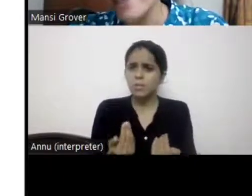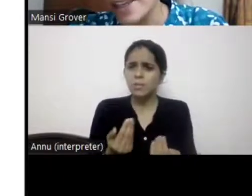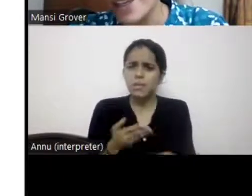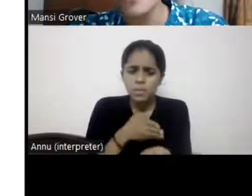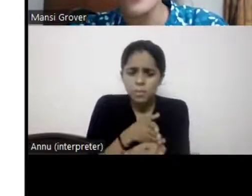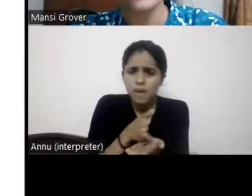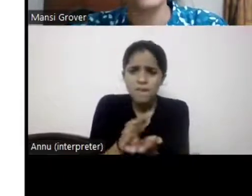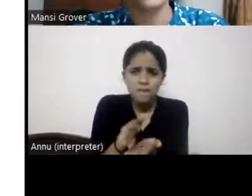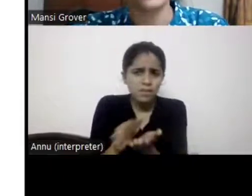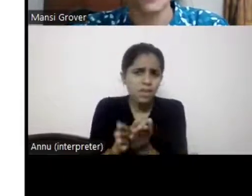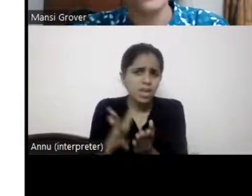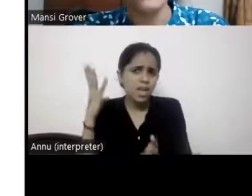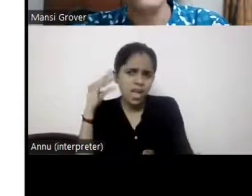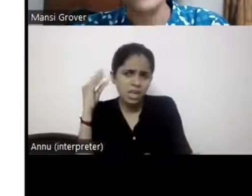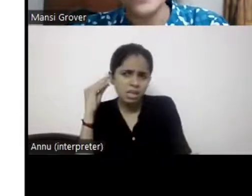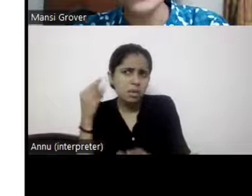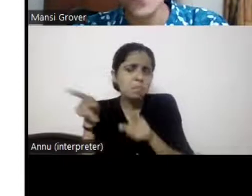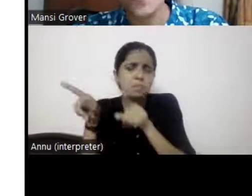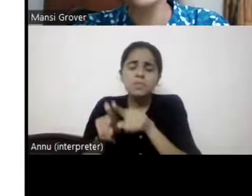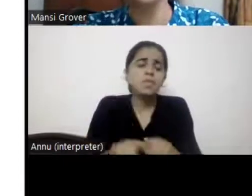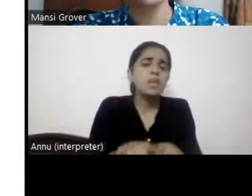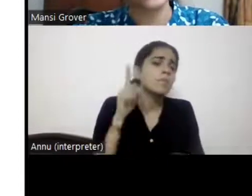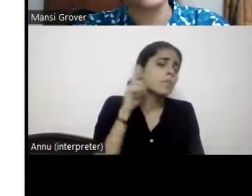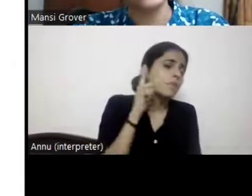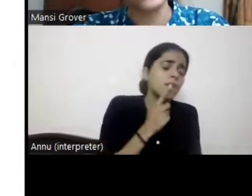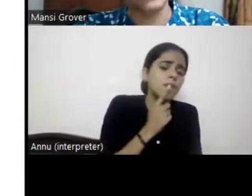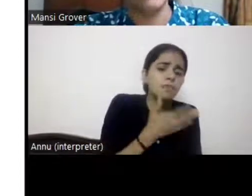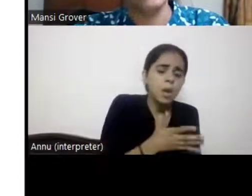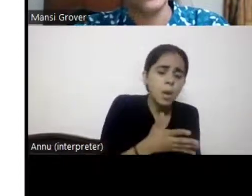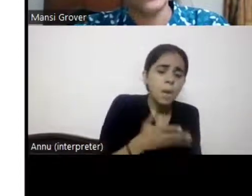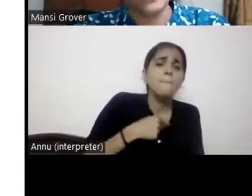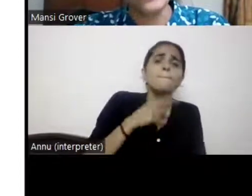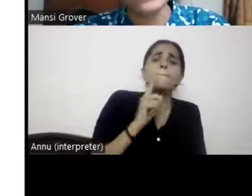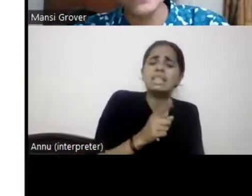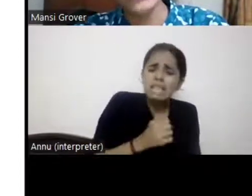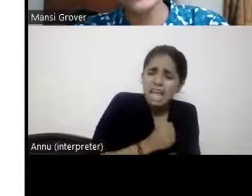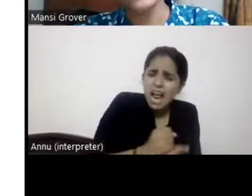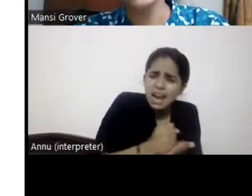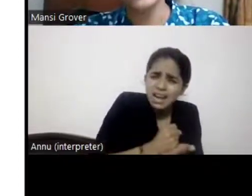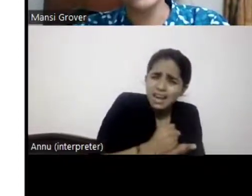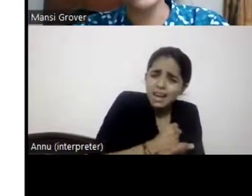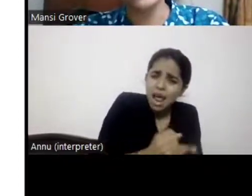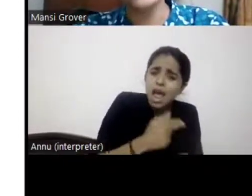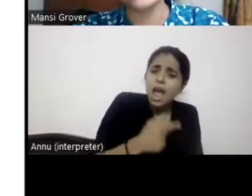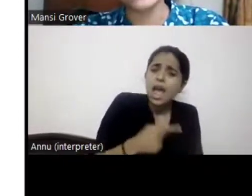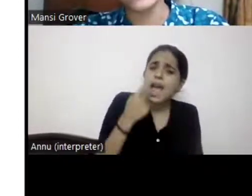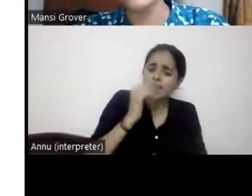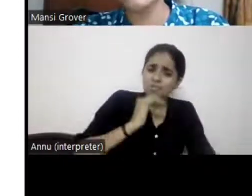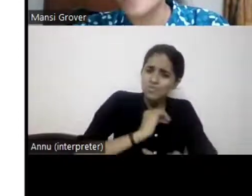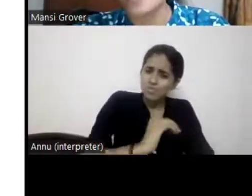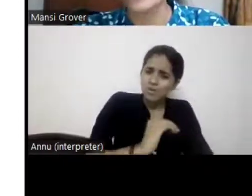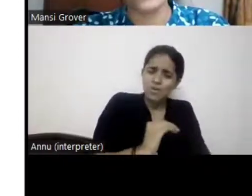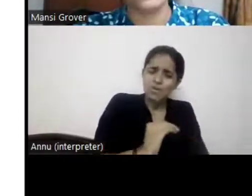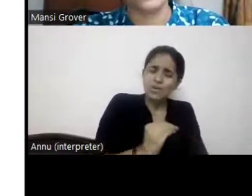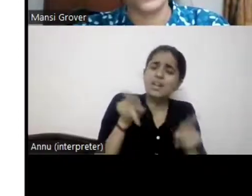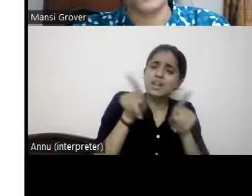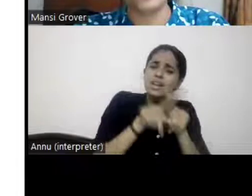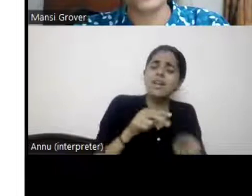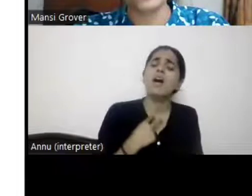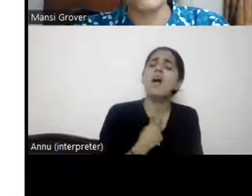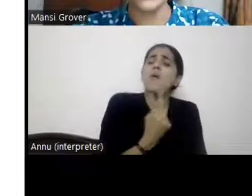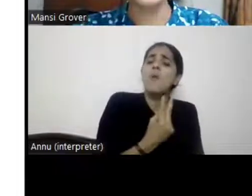that a hearing person would talk, but he called out Annie's name. And similar things you would see in Black